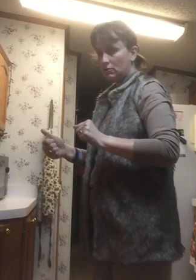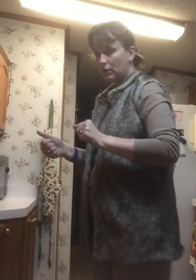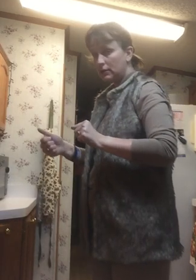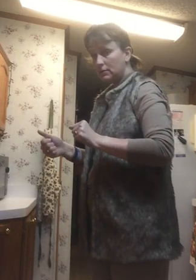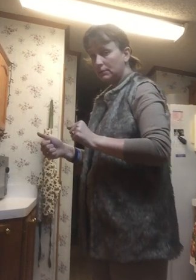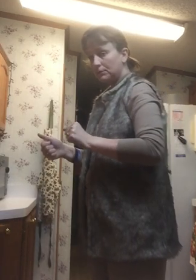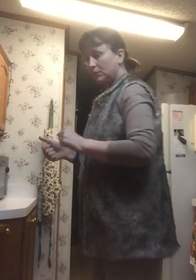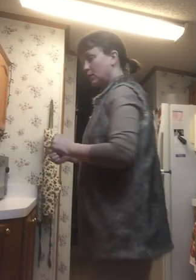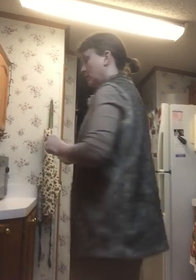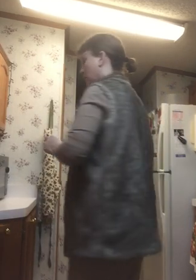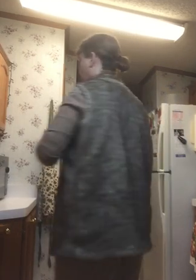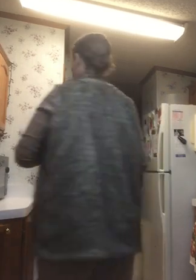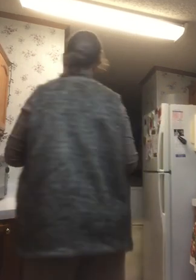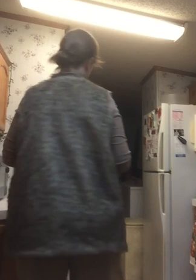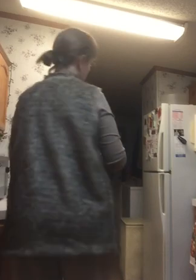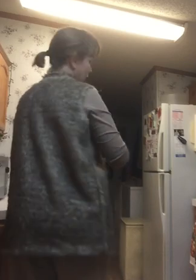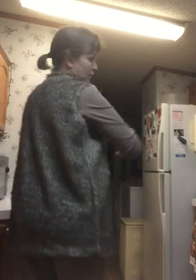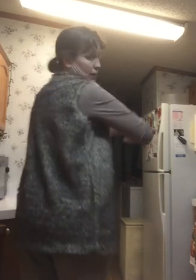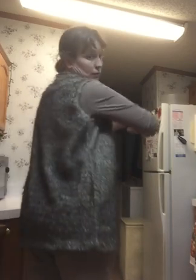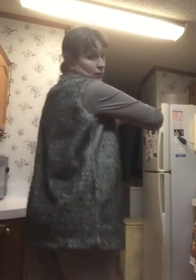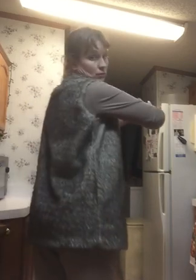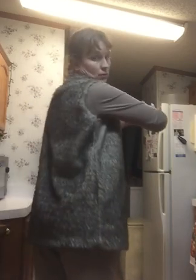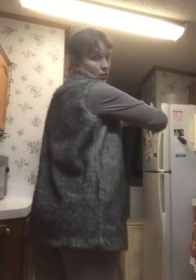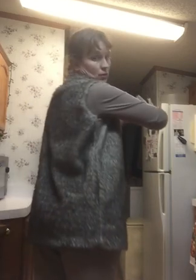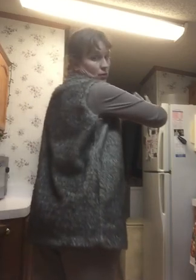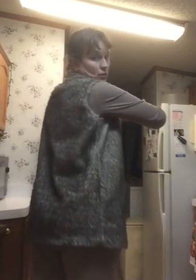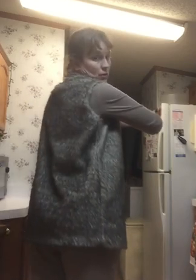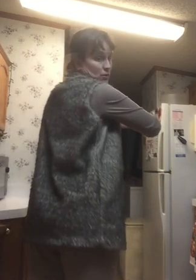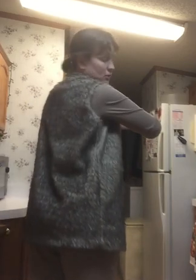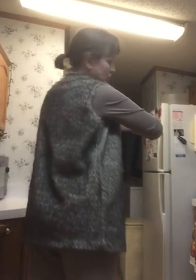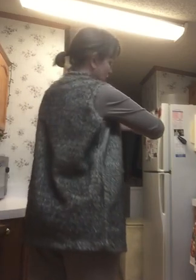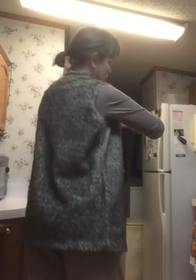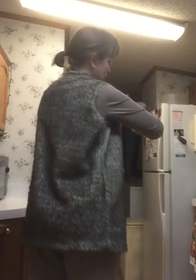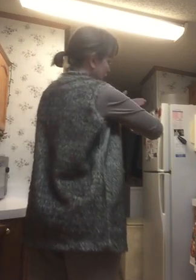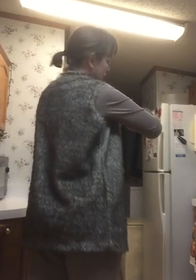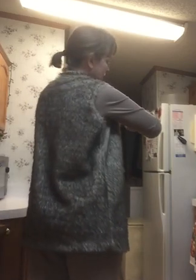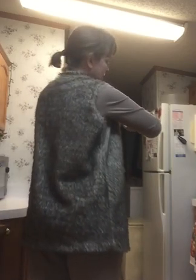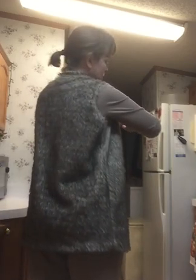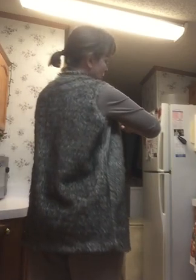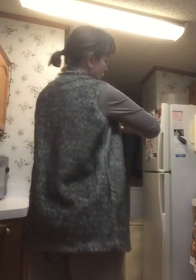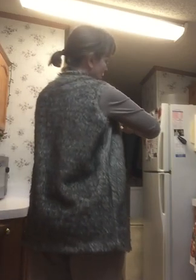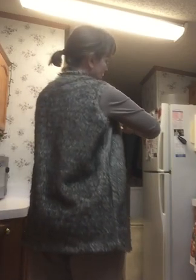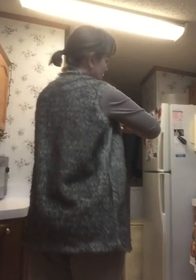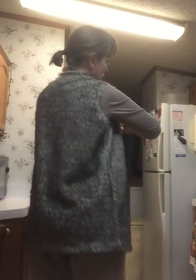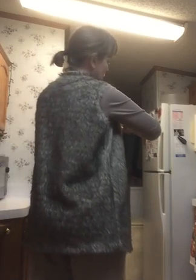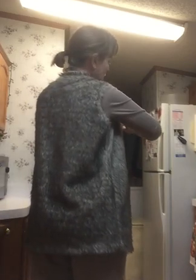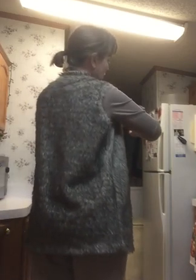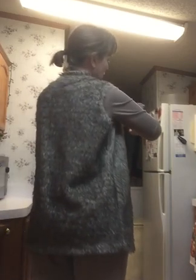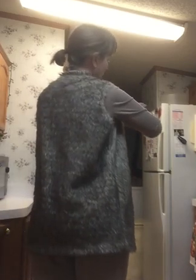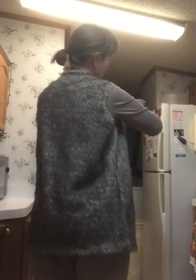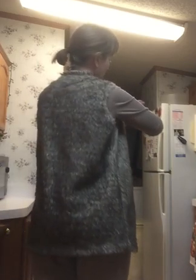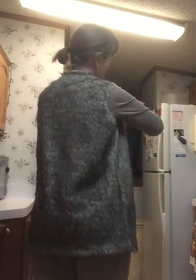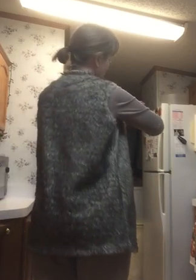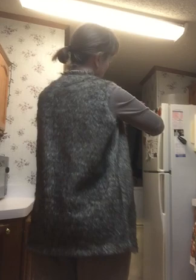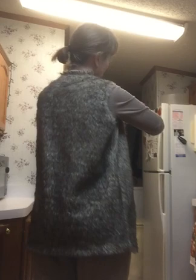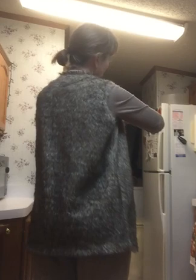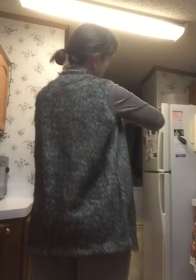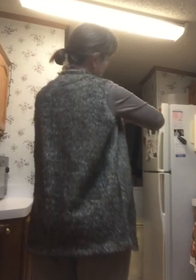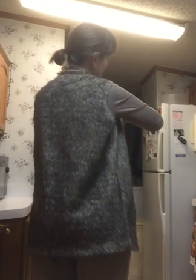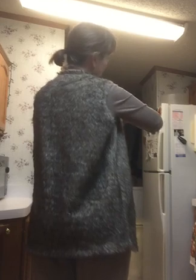you guys. And I'm going to do the sign again. My left hand is palm facing me. My right hand is palm facing out.